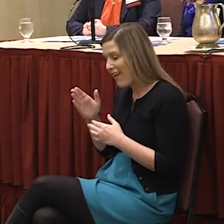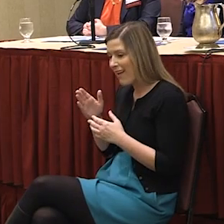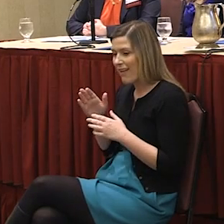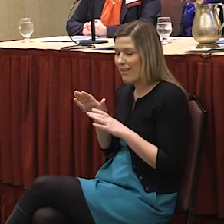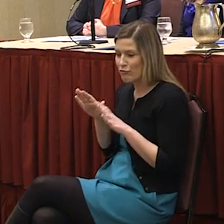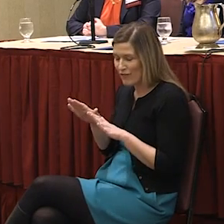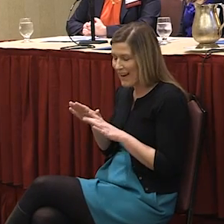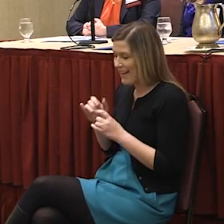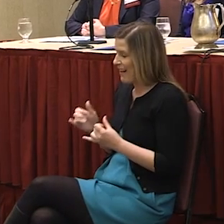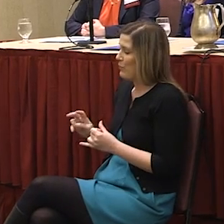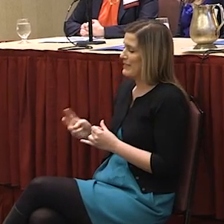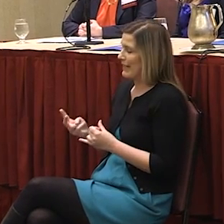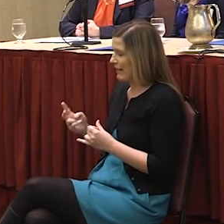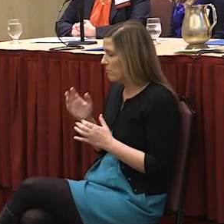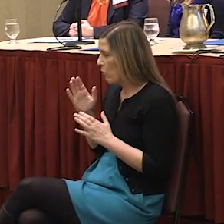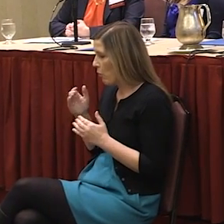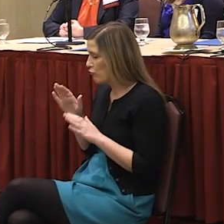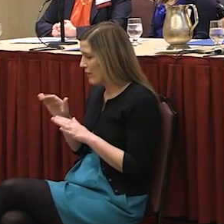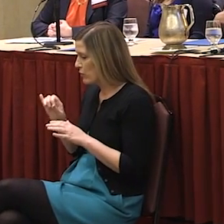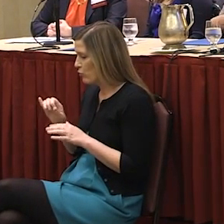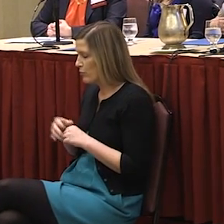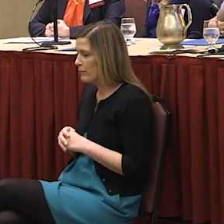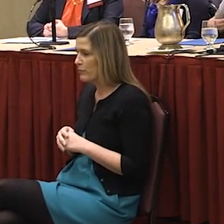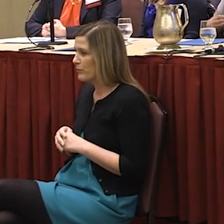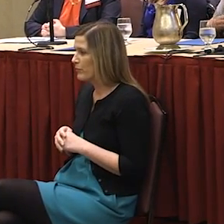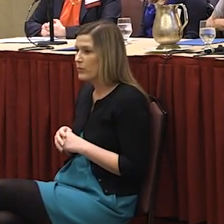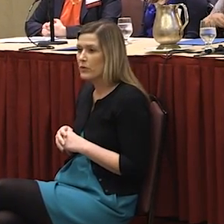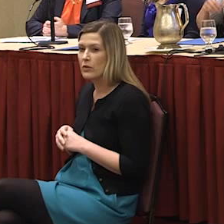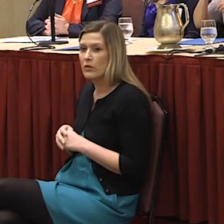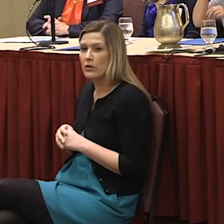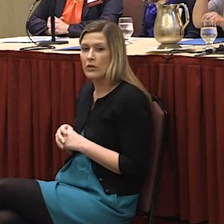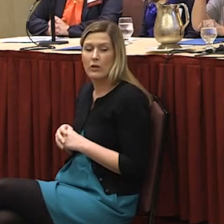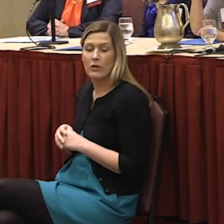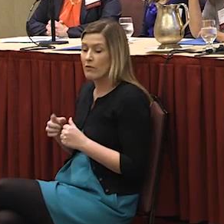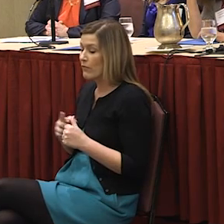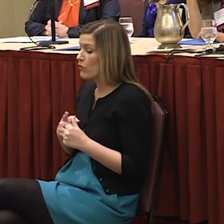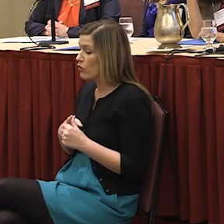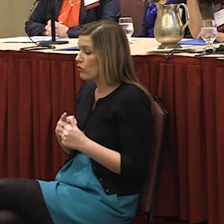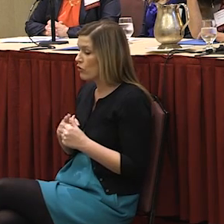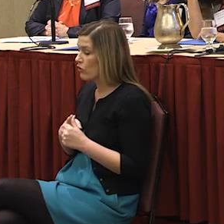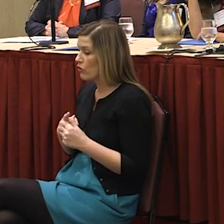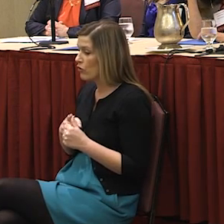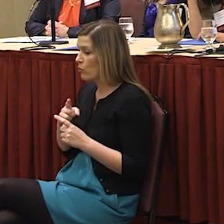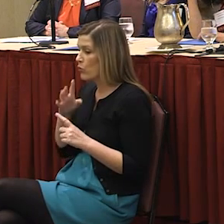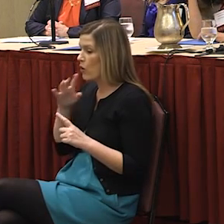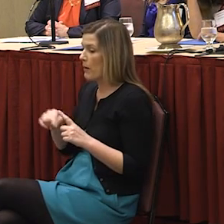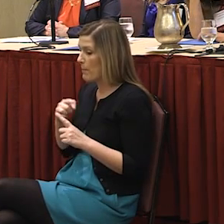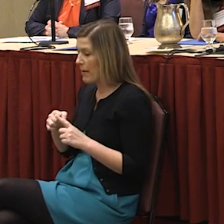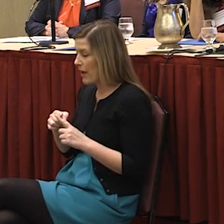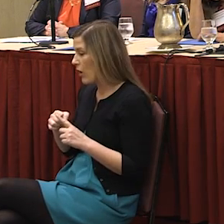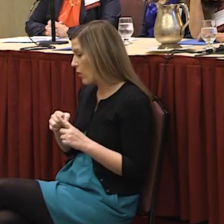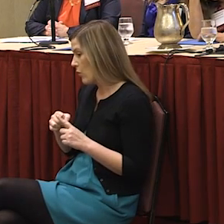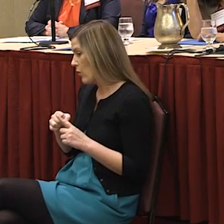on that. So first and foremost, in talking about this, I've talked a lot about some of the things